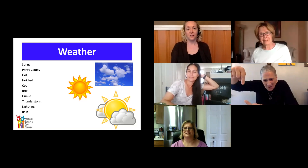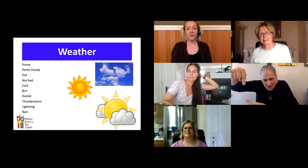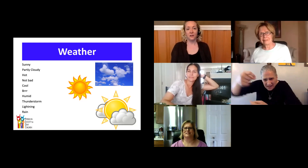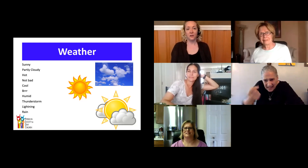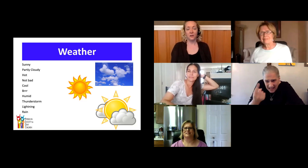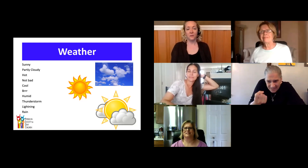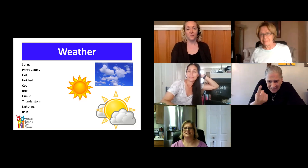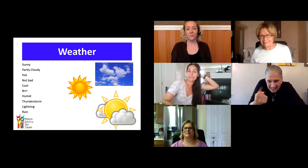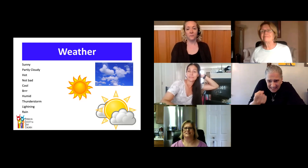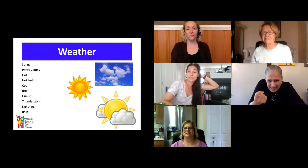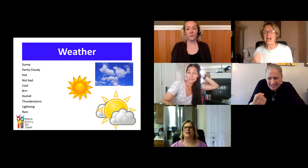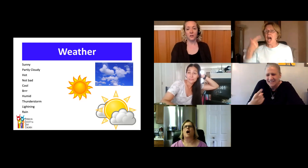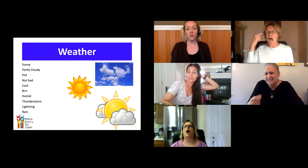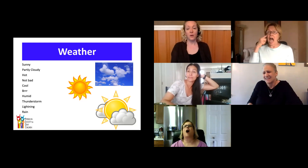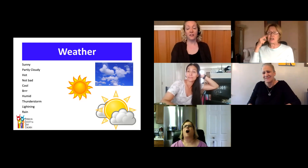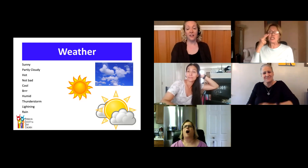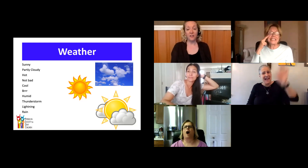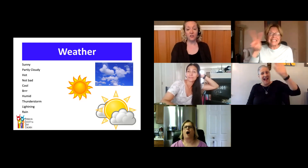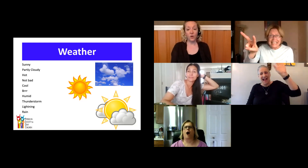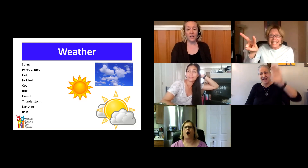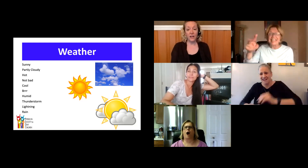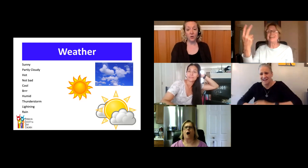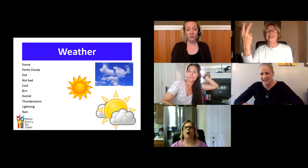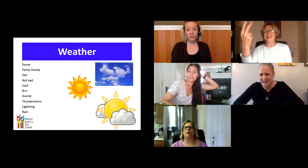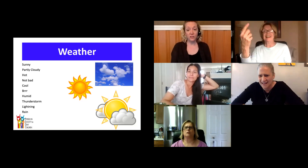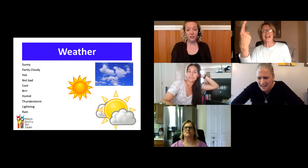You had 11 tornadoes?